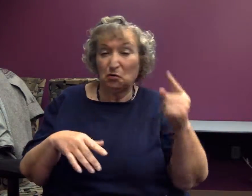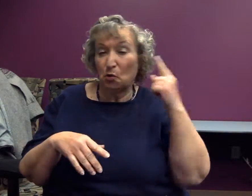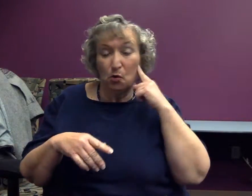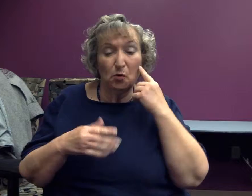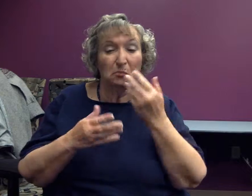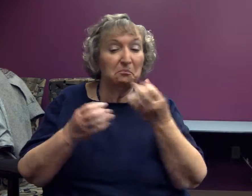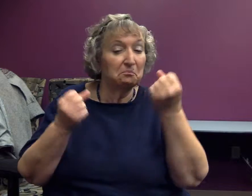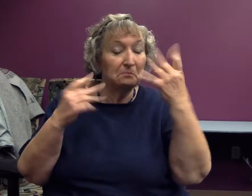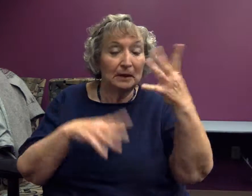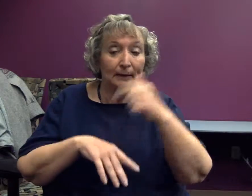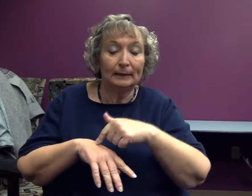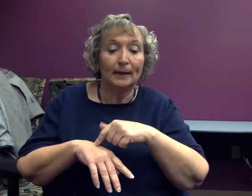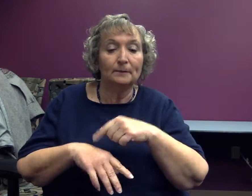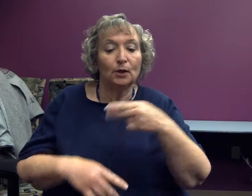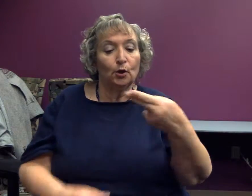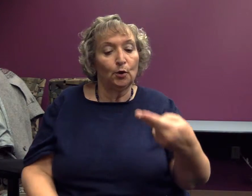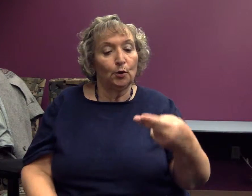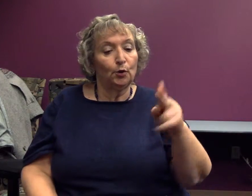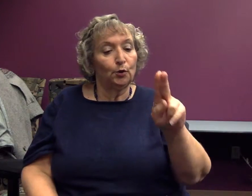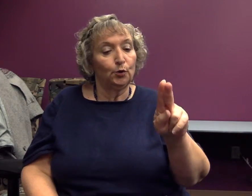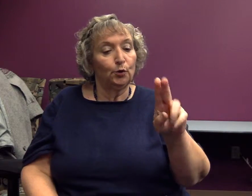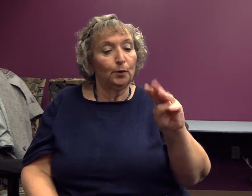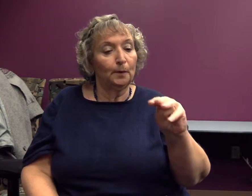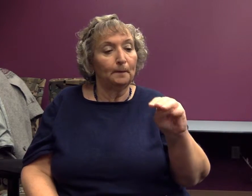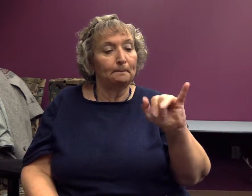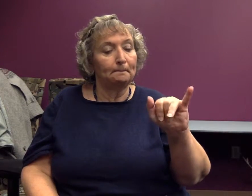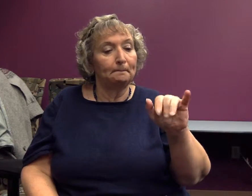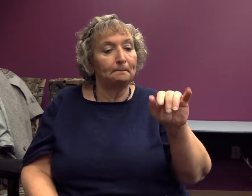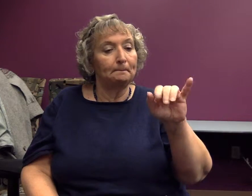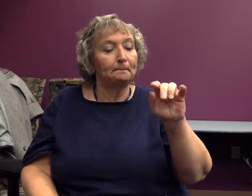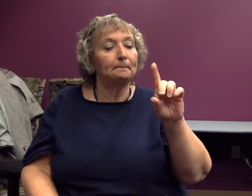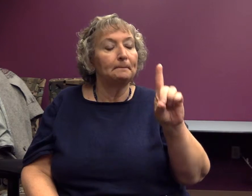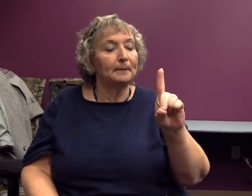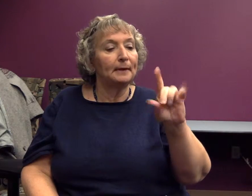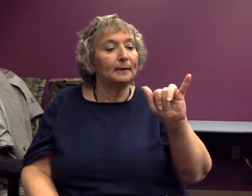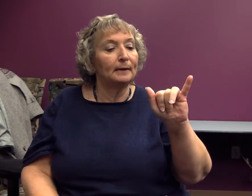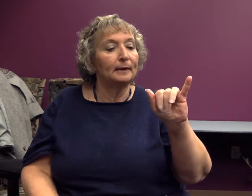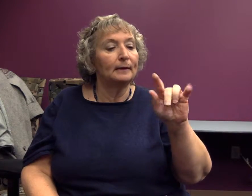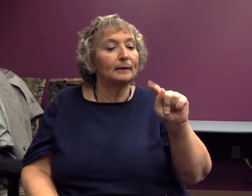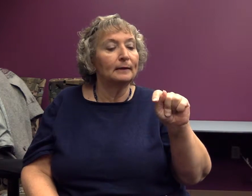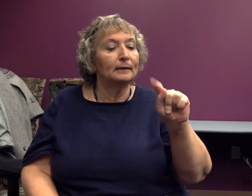water vapor in the atmosphere, or water vapor in the air. That's humidity.